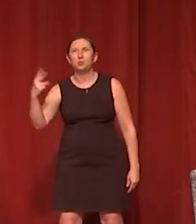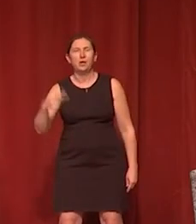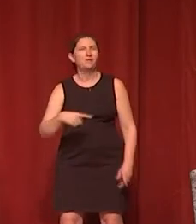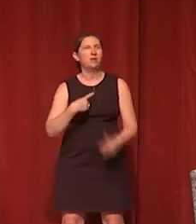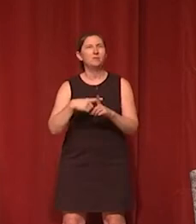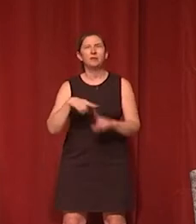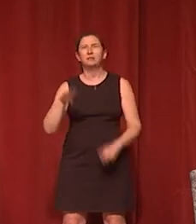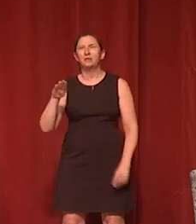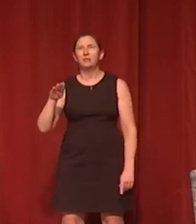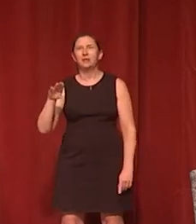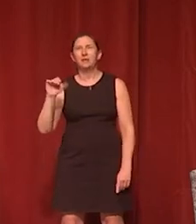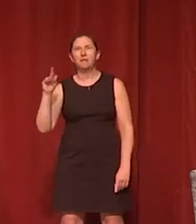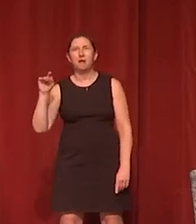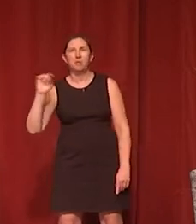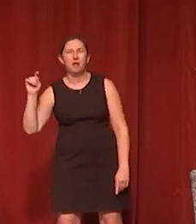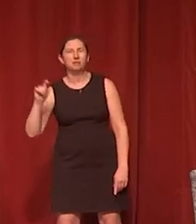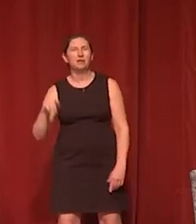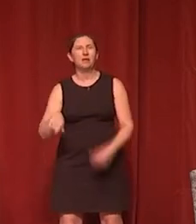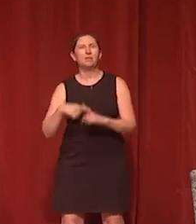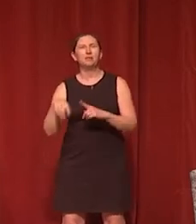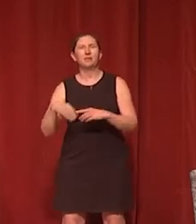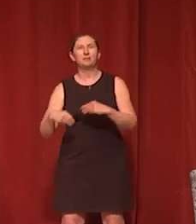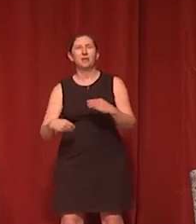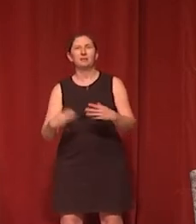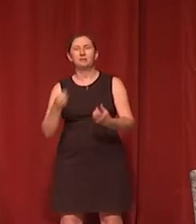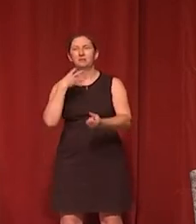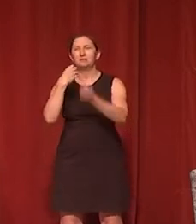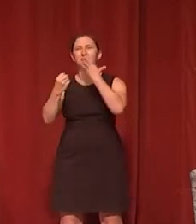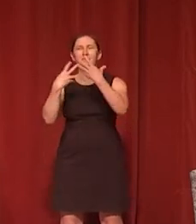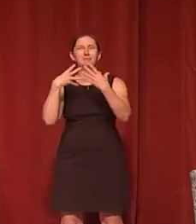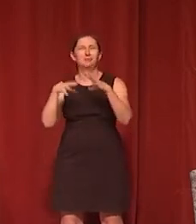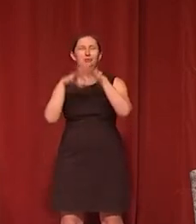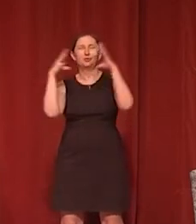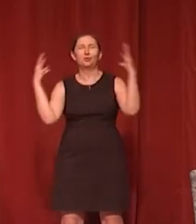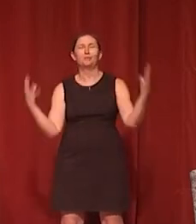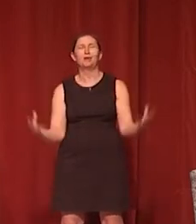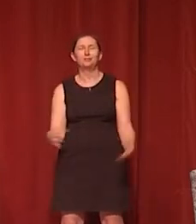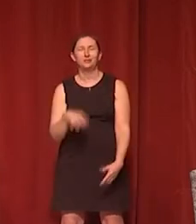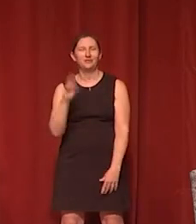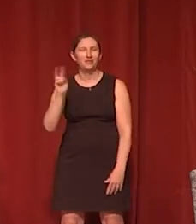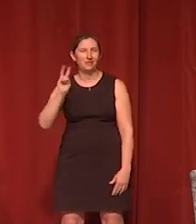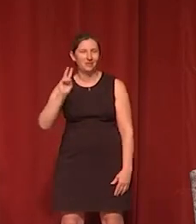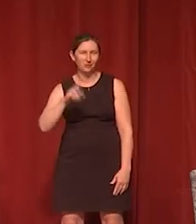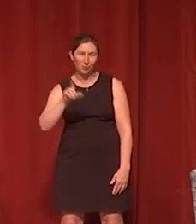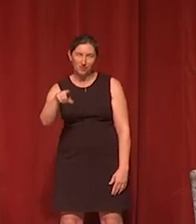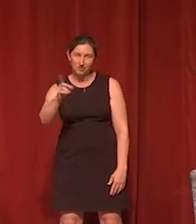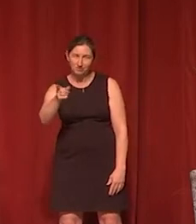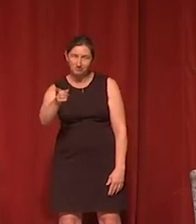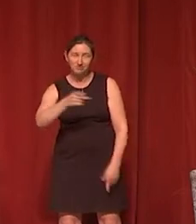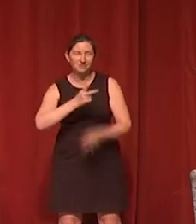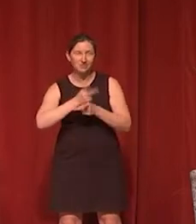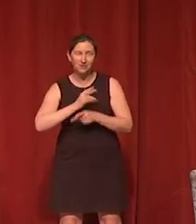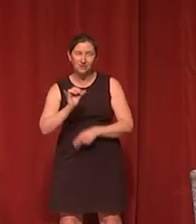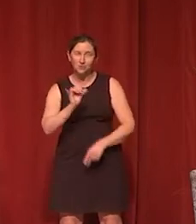complex. It's just double dipping, basically, with vitamins. So being careful with vitamins as well.